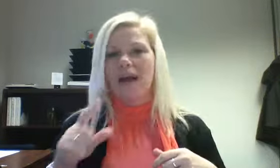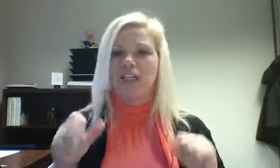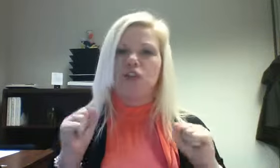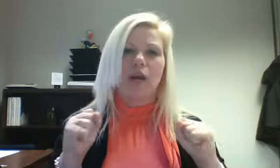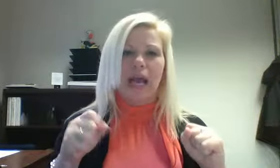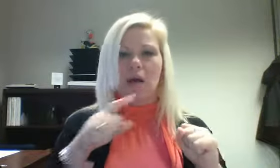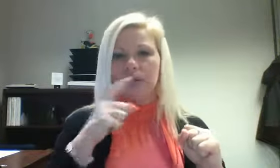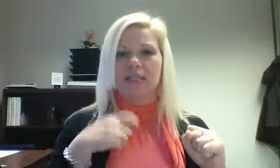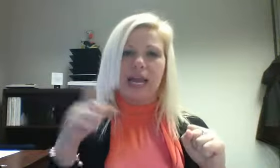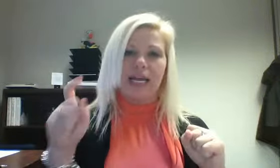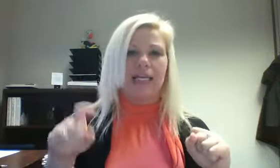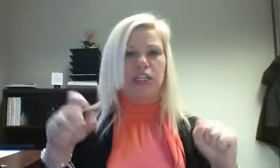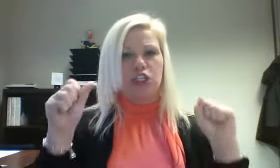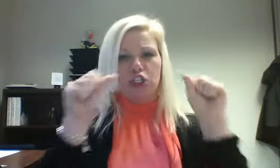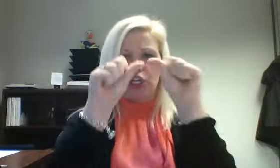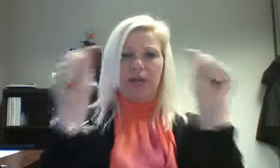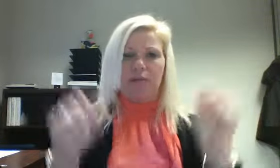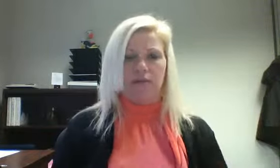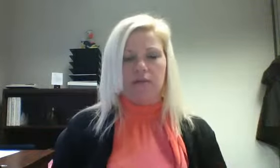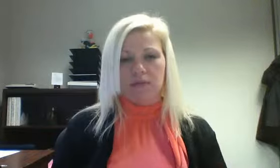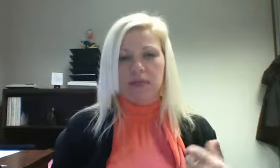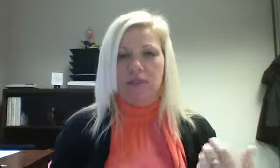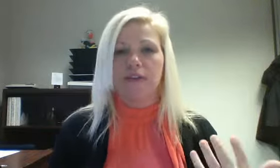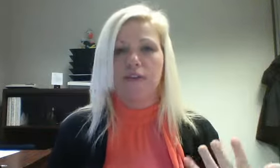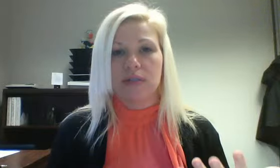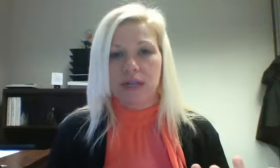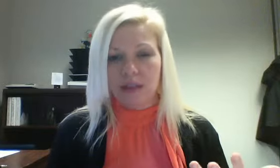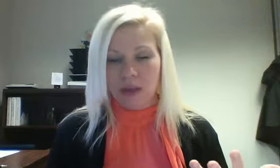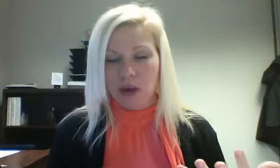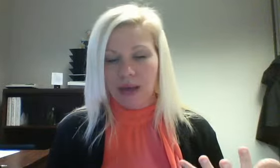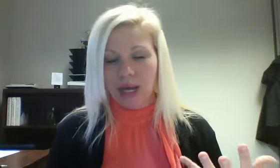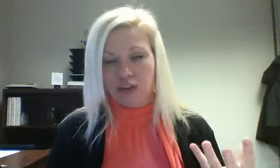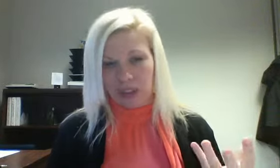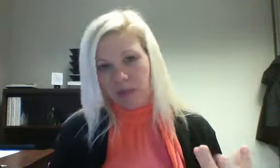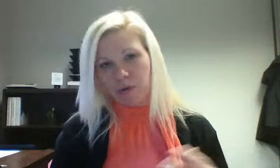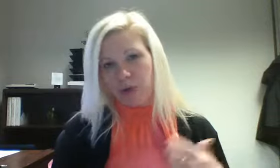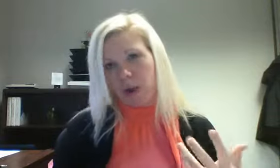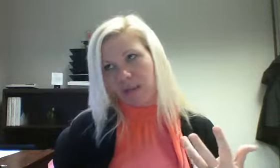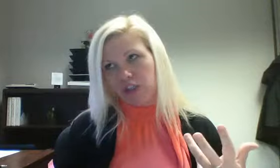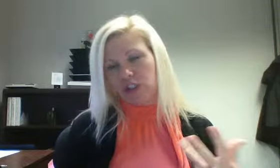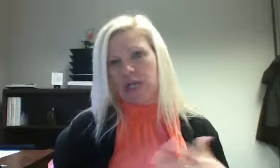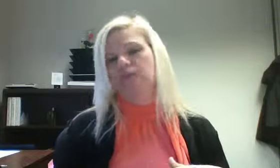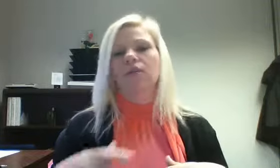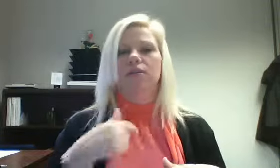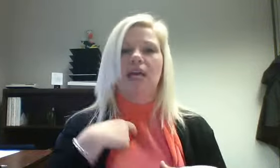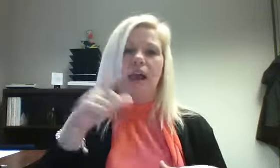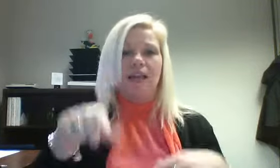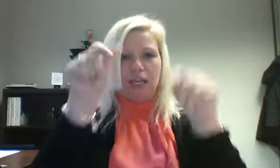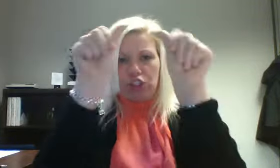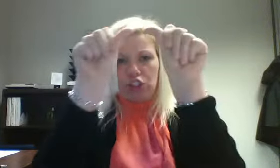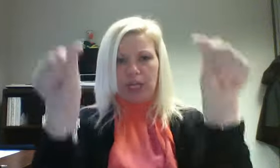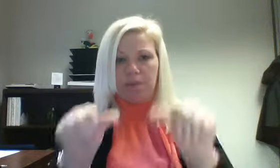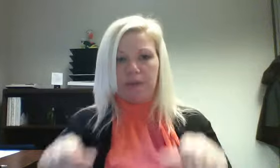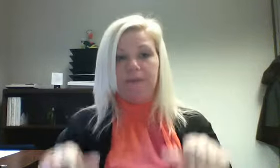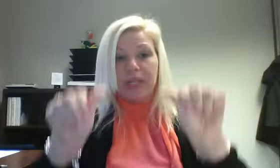need to work out because I need shape. Basically, they're saying that they want to get in shape or they want to be in shape. So they'll say, I need shape.